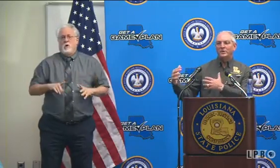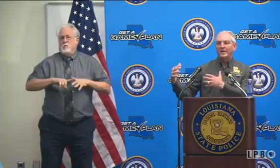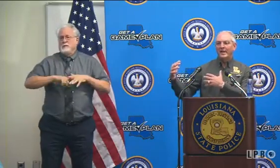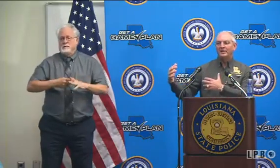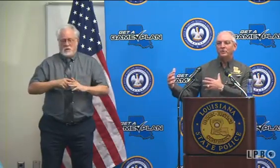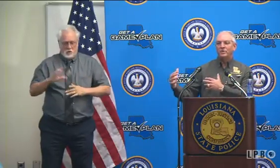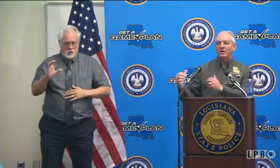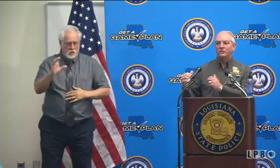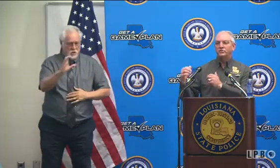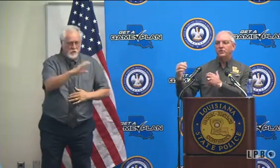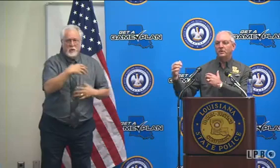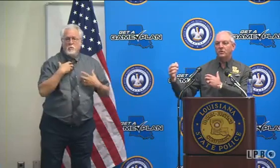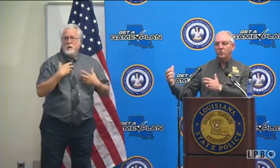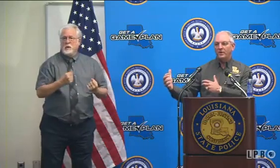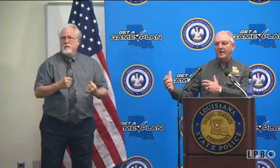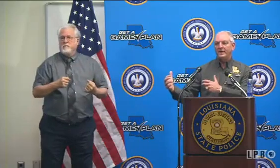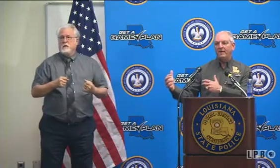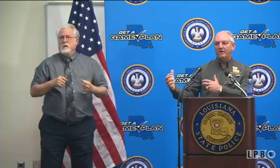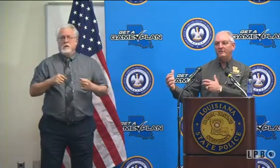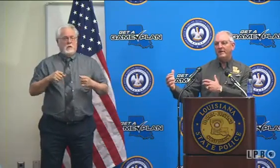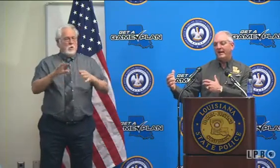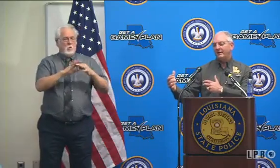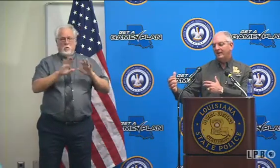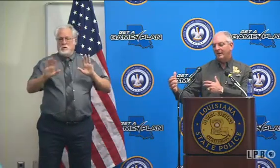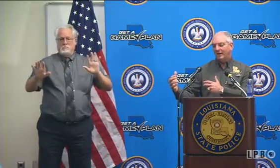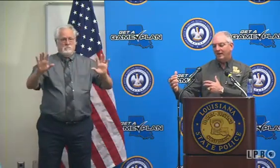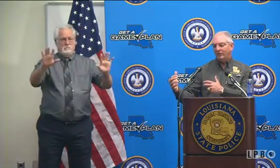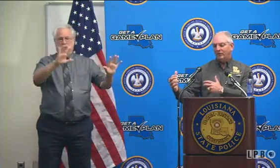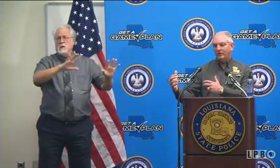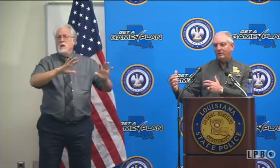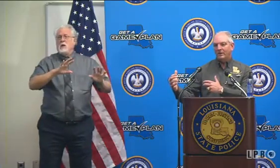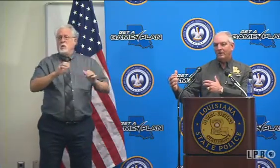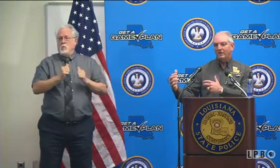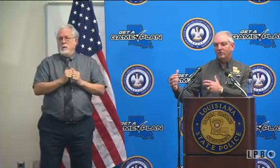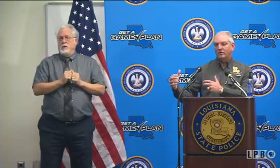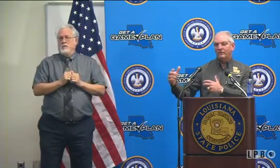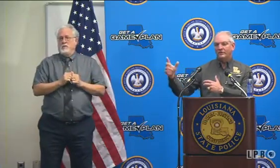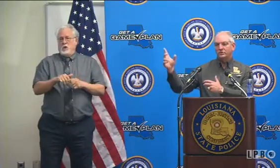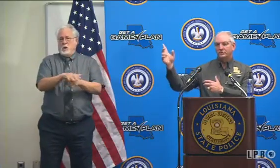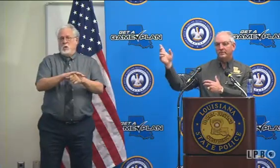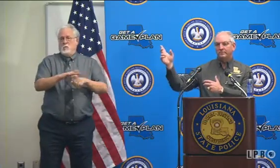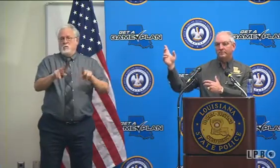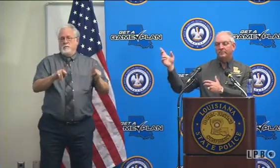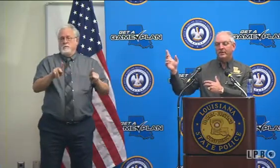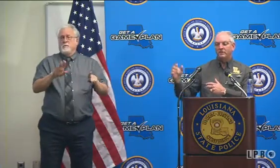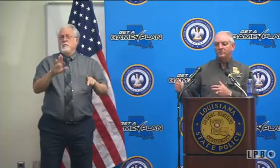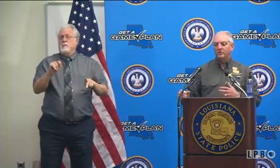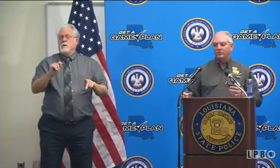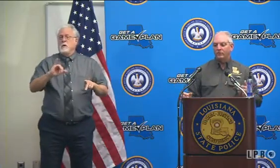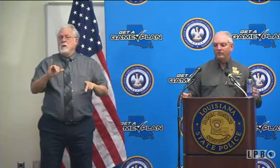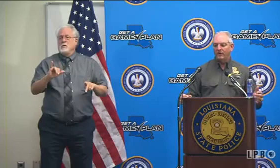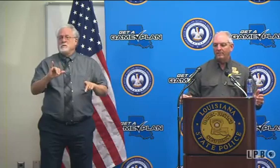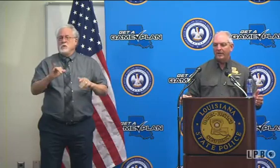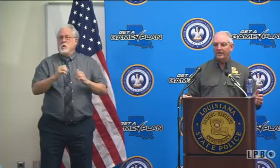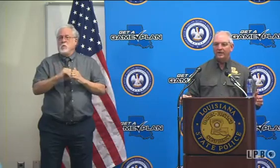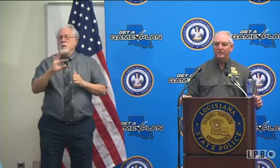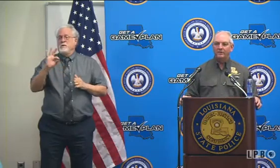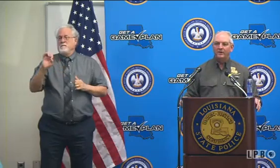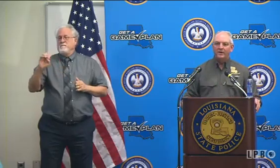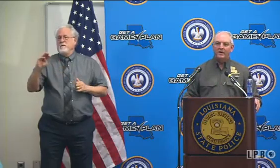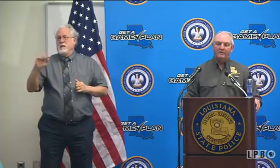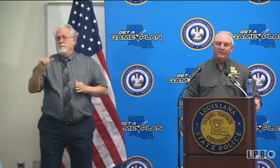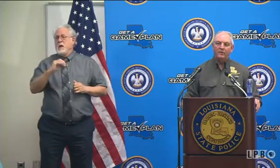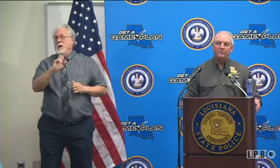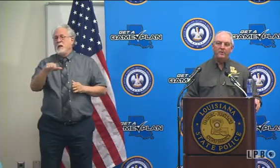started looking at the recovery, started coordinating all of that with local officials, but also with FEMA and